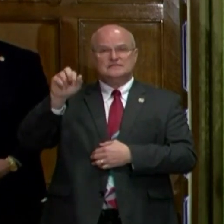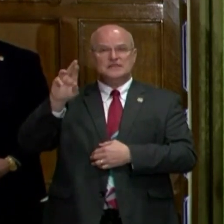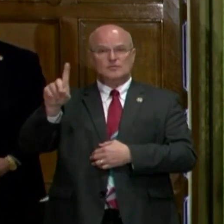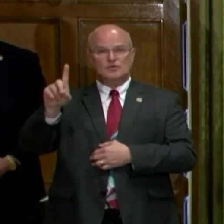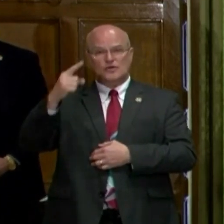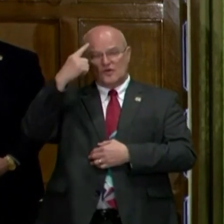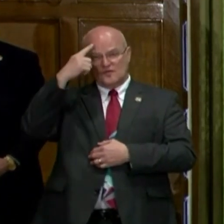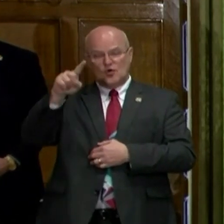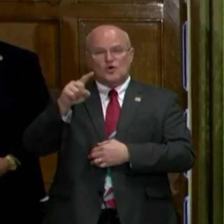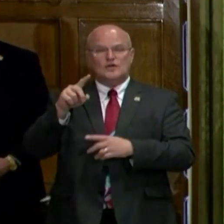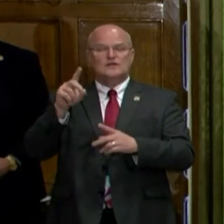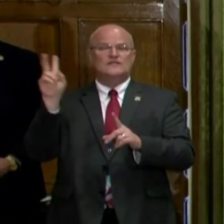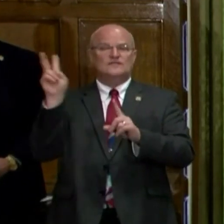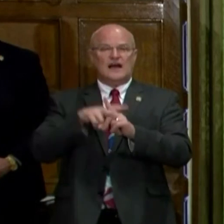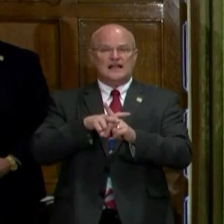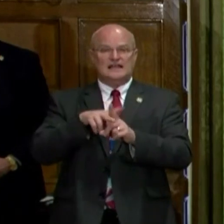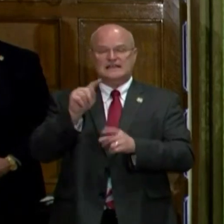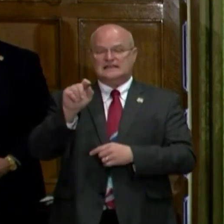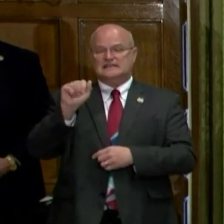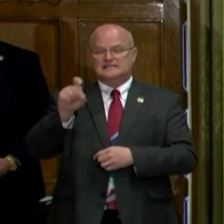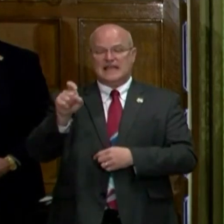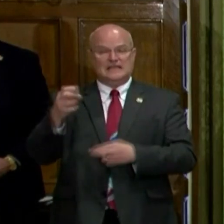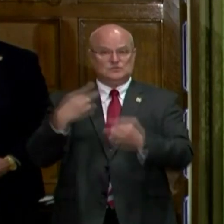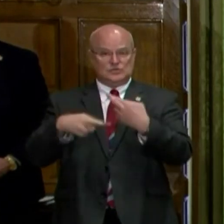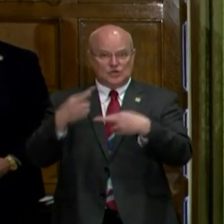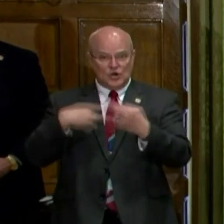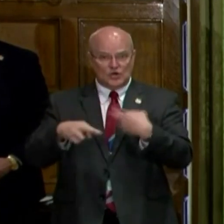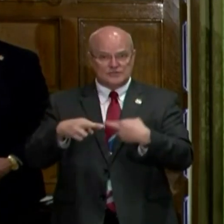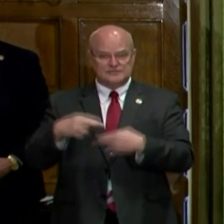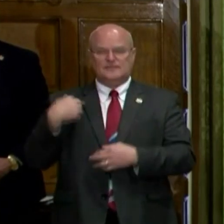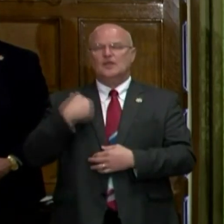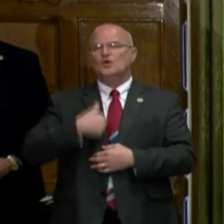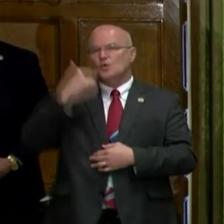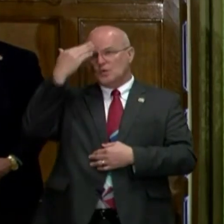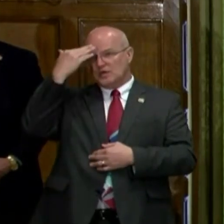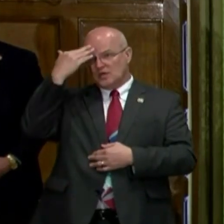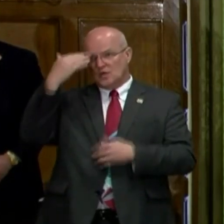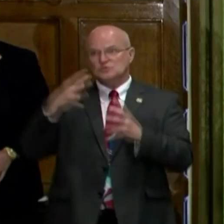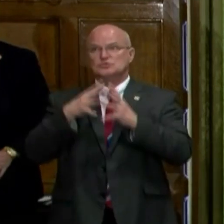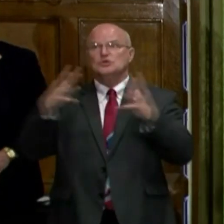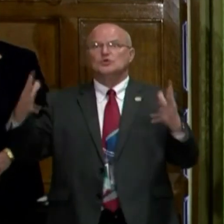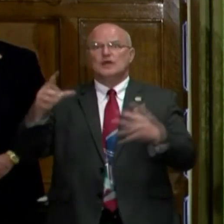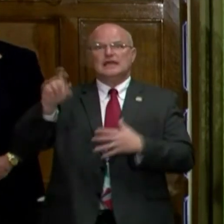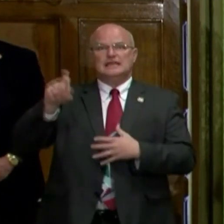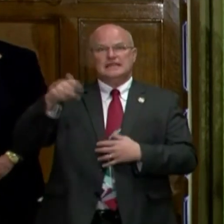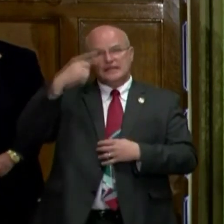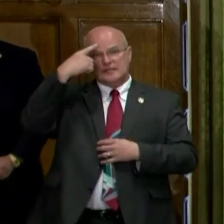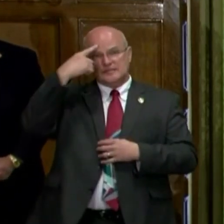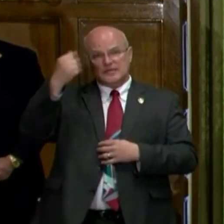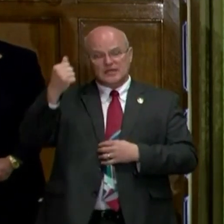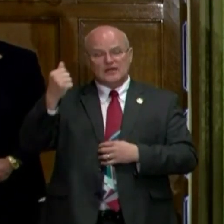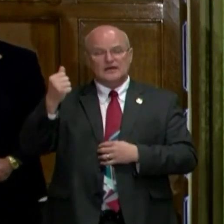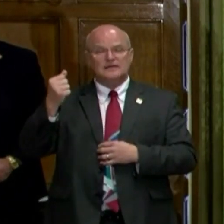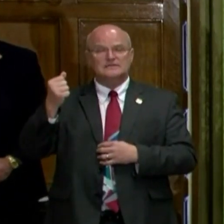tax returns. And we all know that there's a great need because of